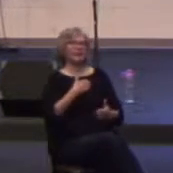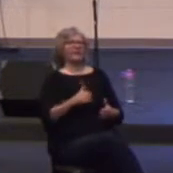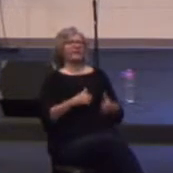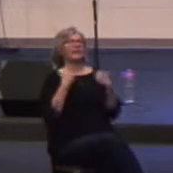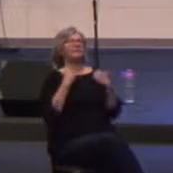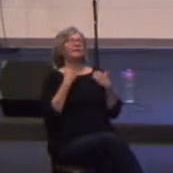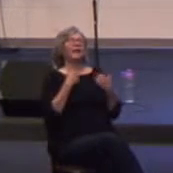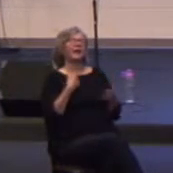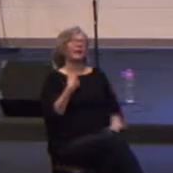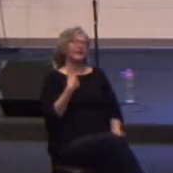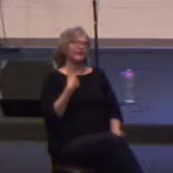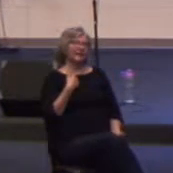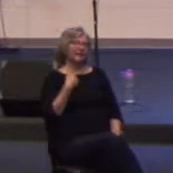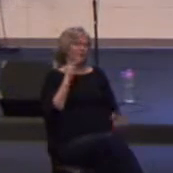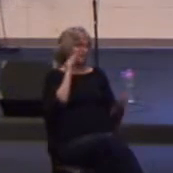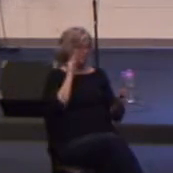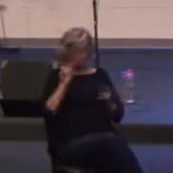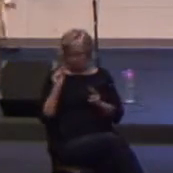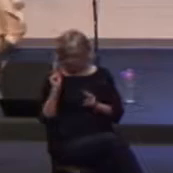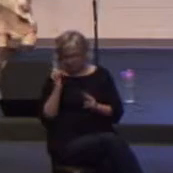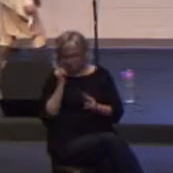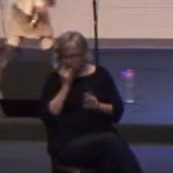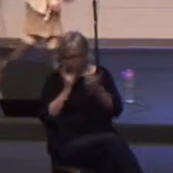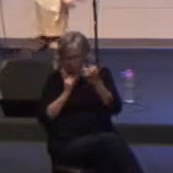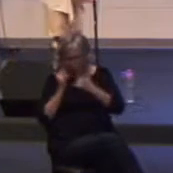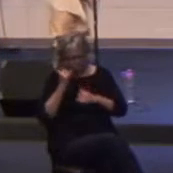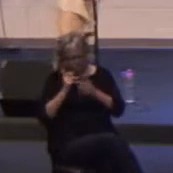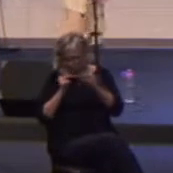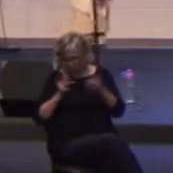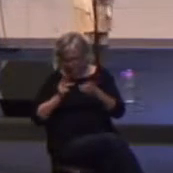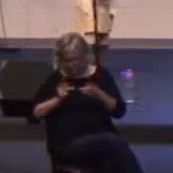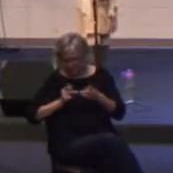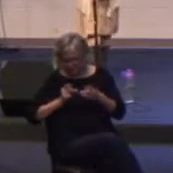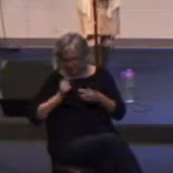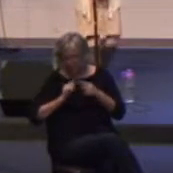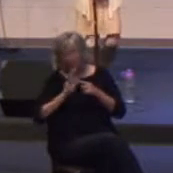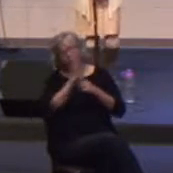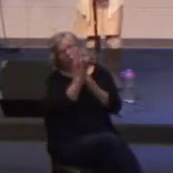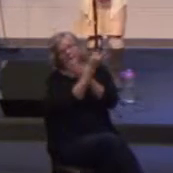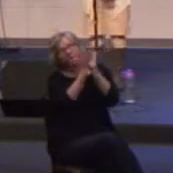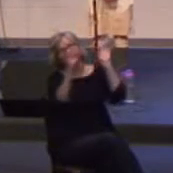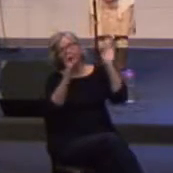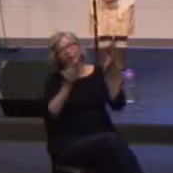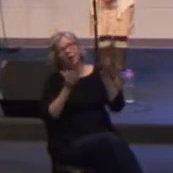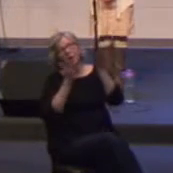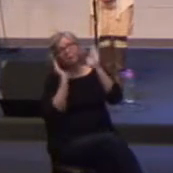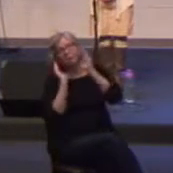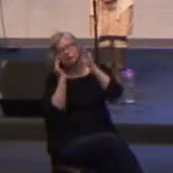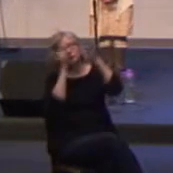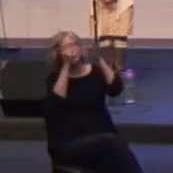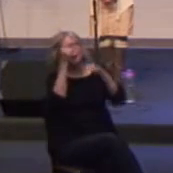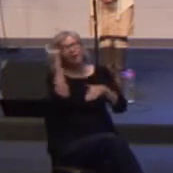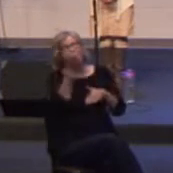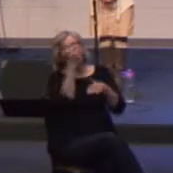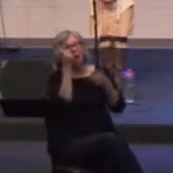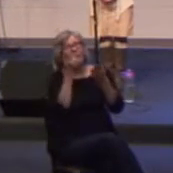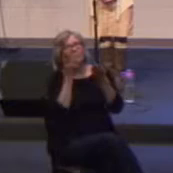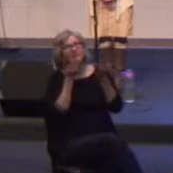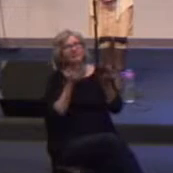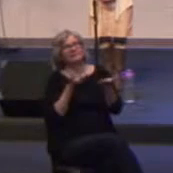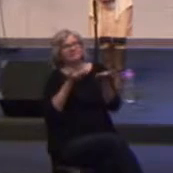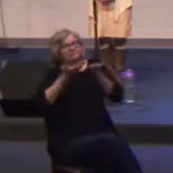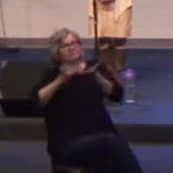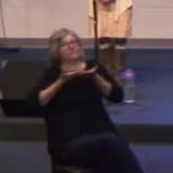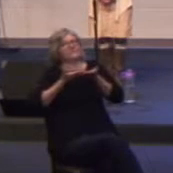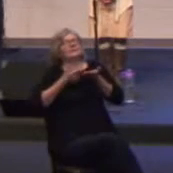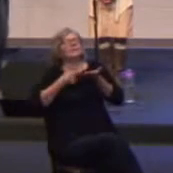I look again to the wrong places when your free invitation, your free offer to look to you always stands. So God, I pray that you would